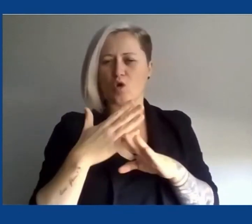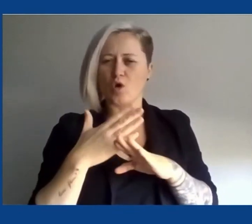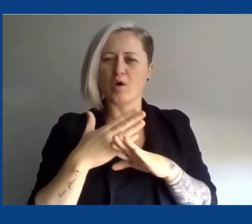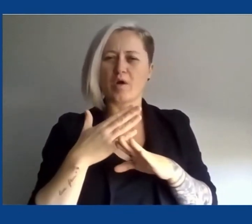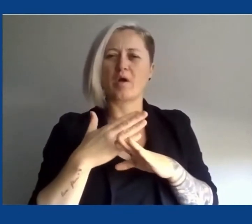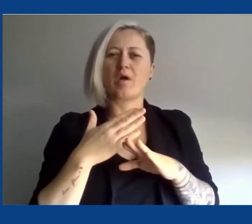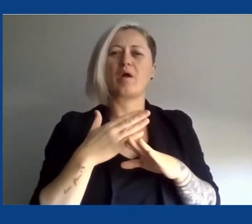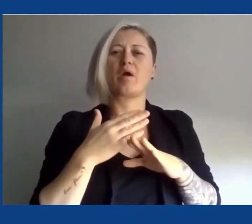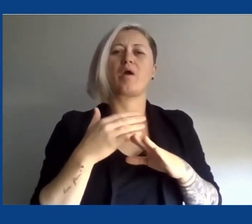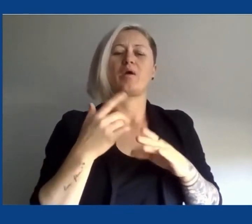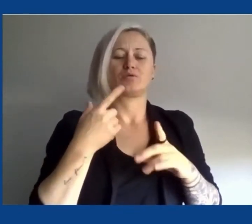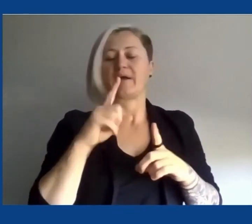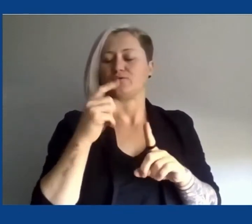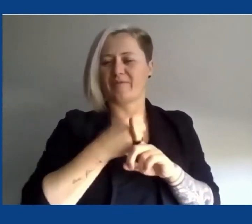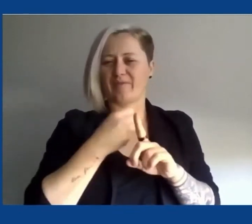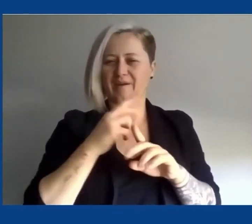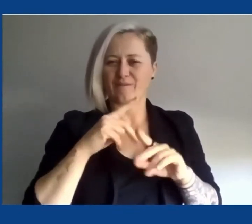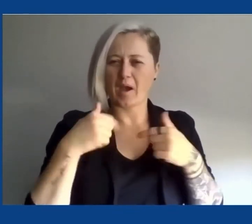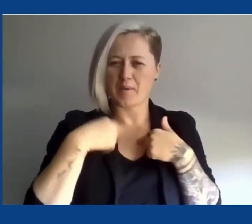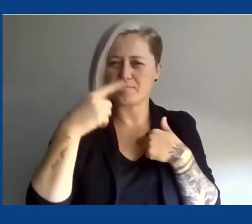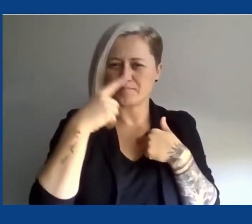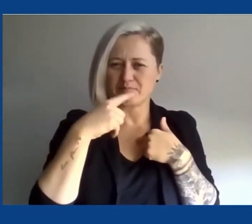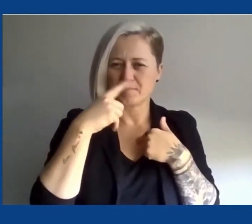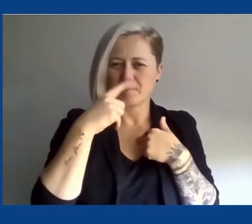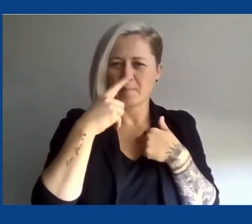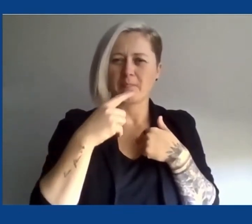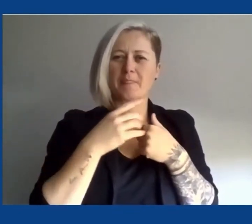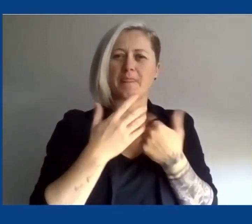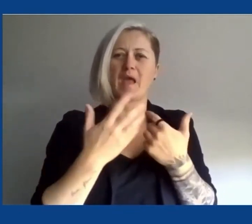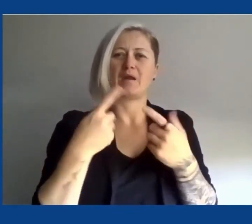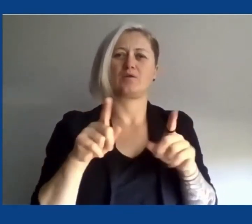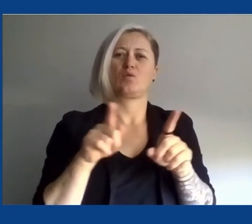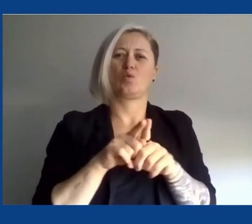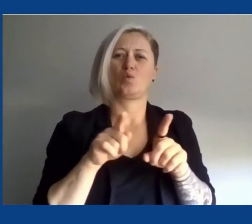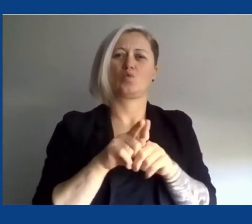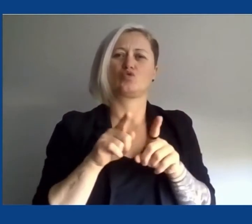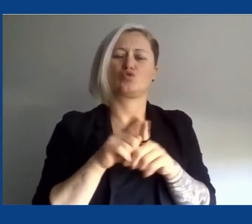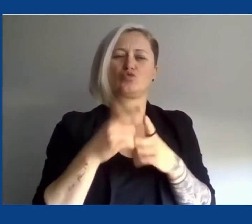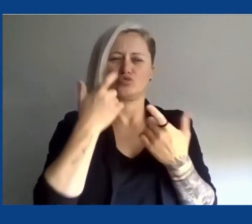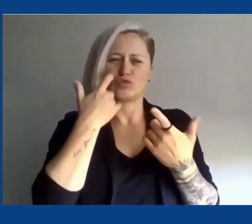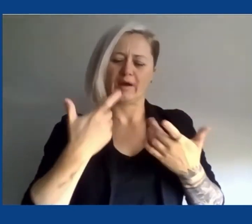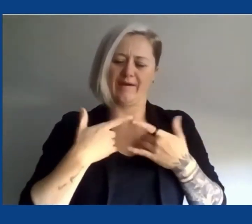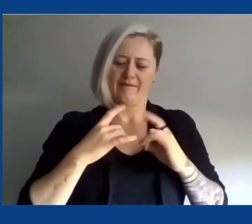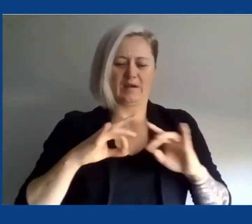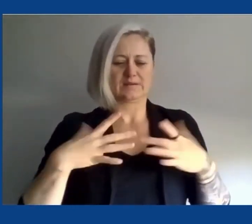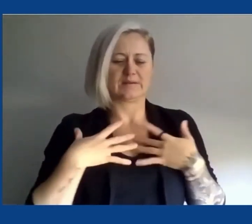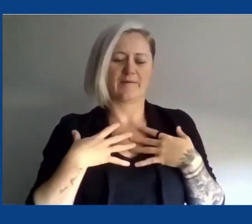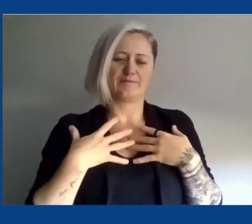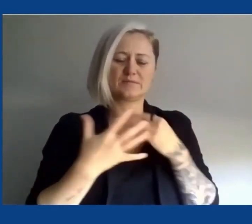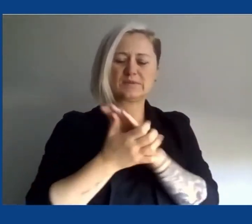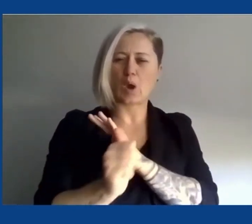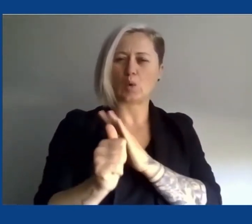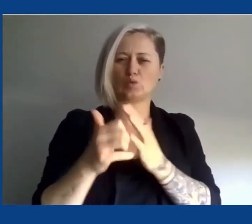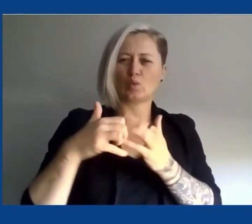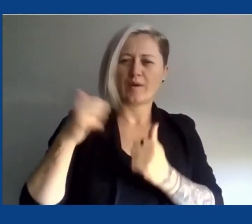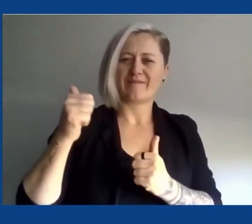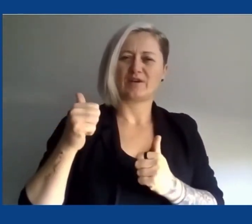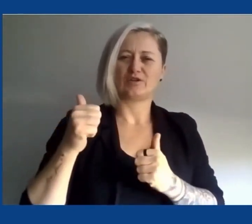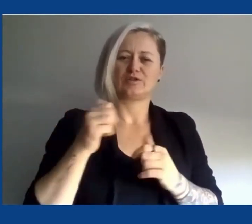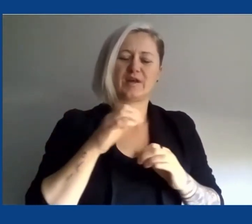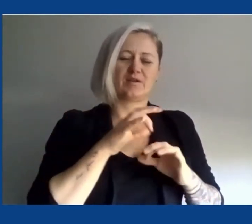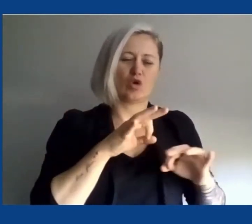advocate for our people. Also as to equip ourselves with skills and qualifications that non-Indigenous Australians